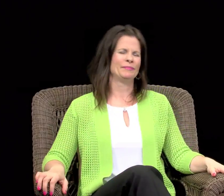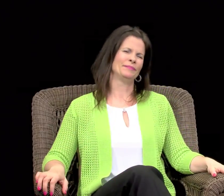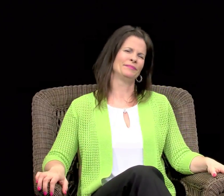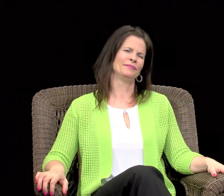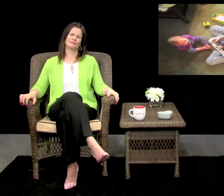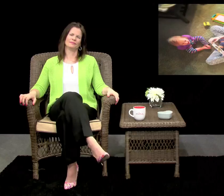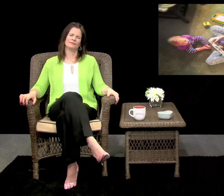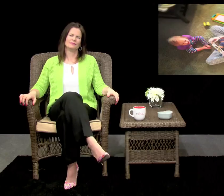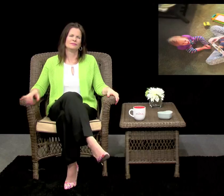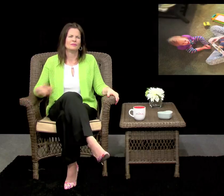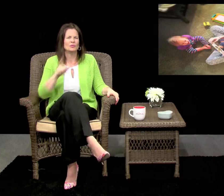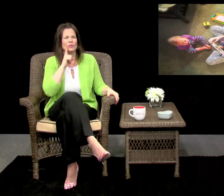much for her.